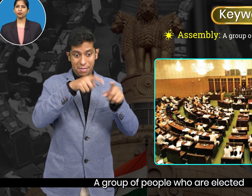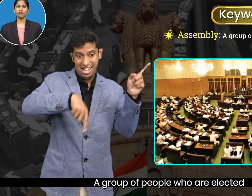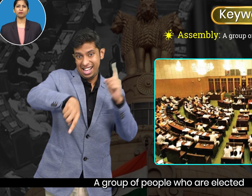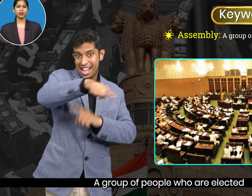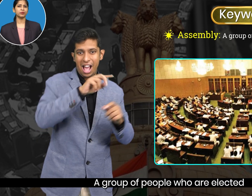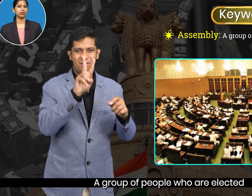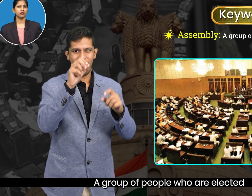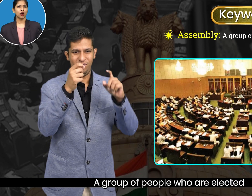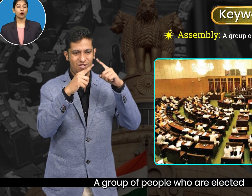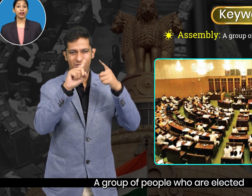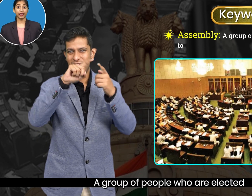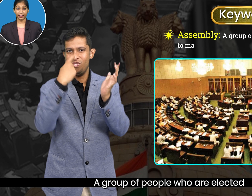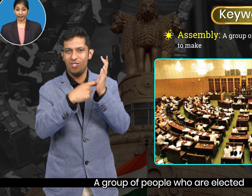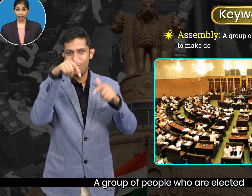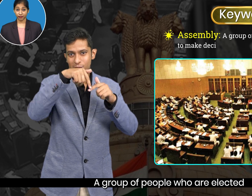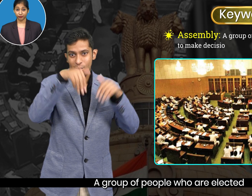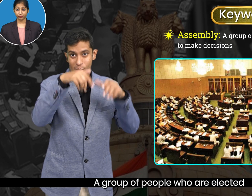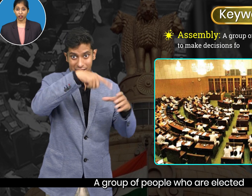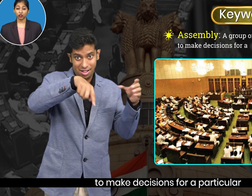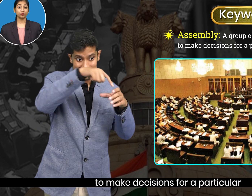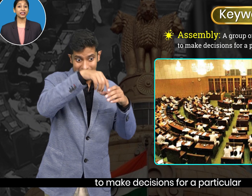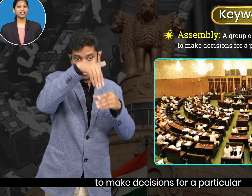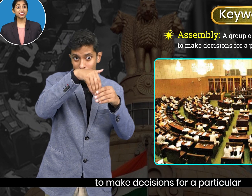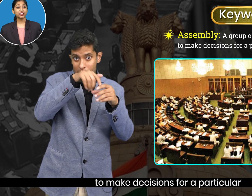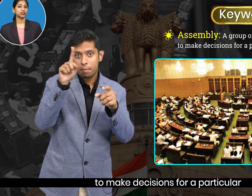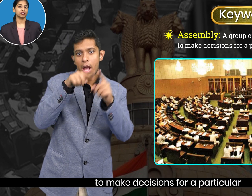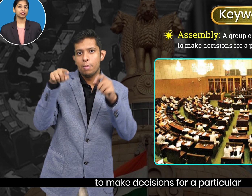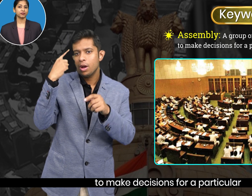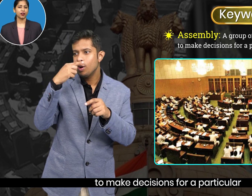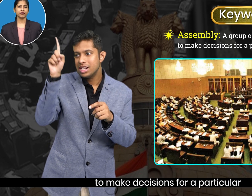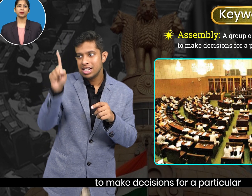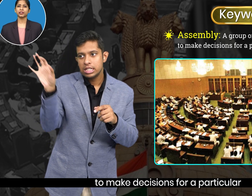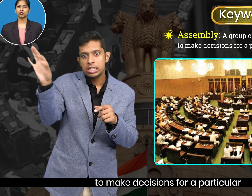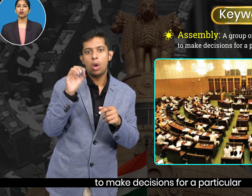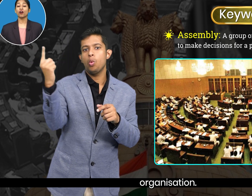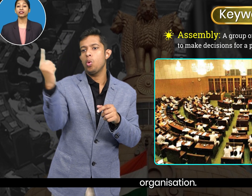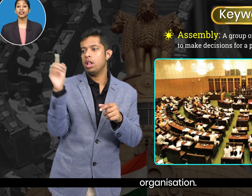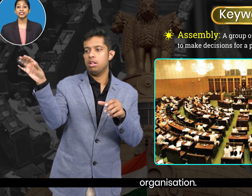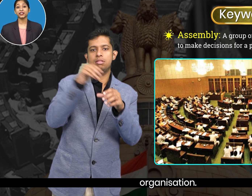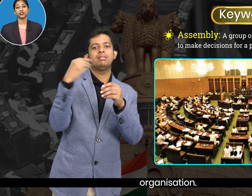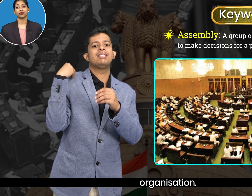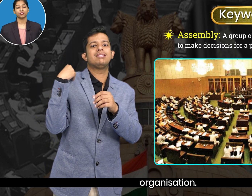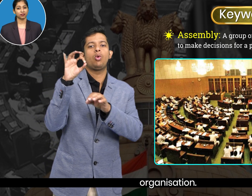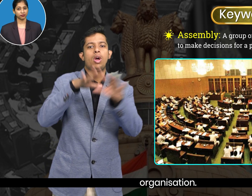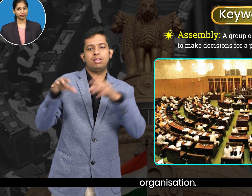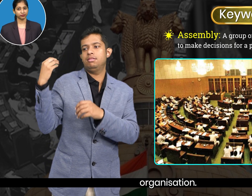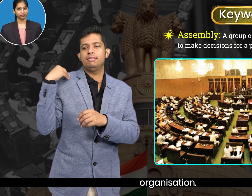A group of people who are elected to make decisions for a particular